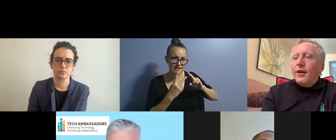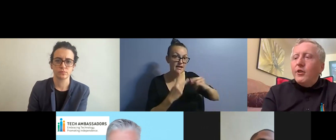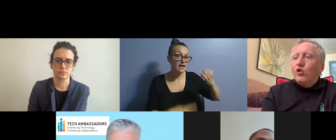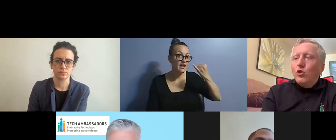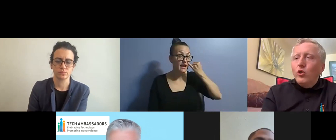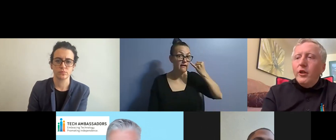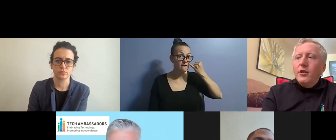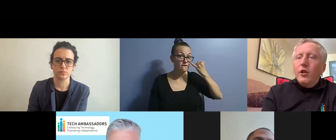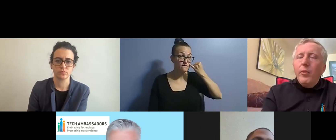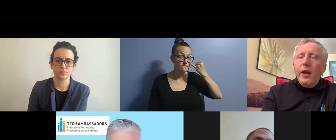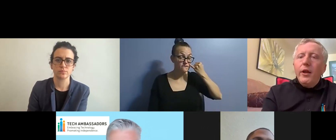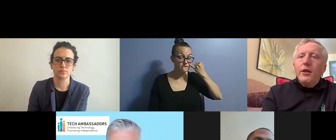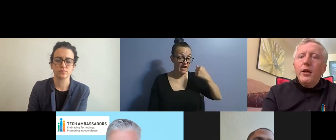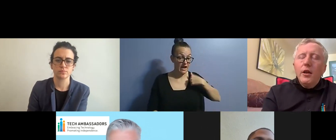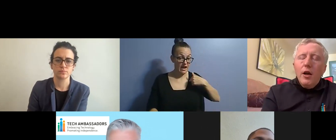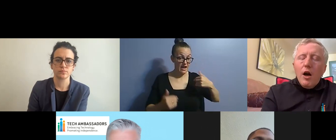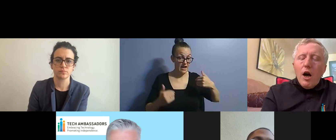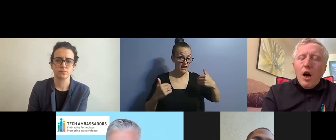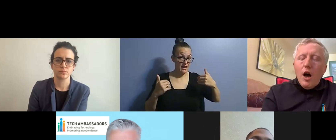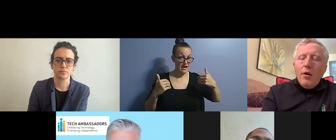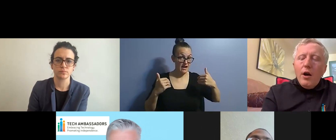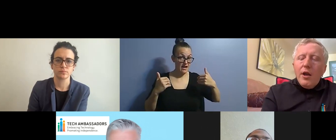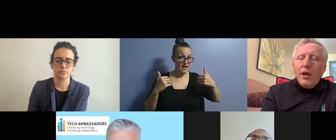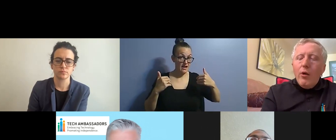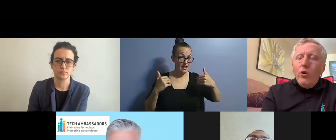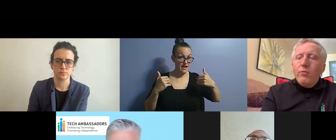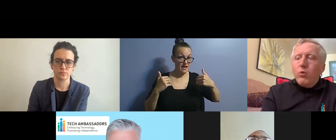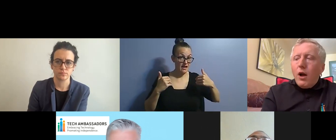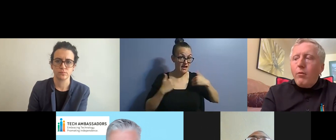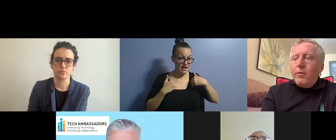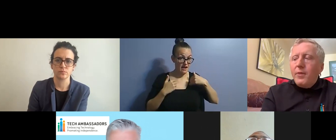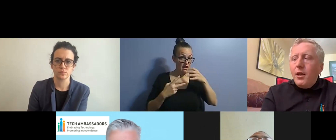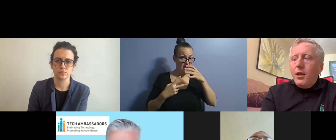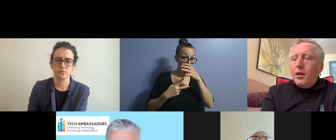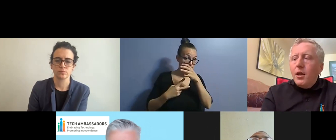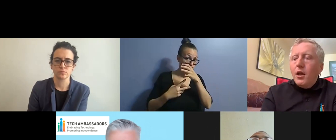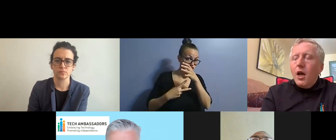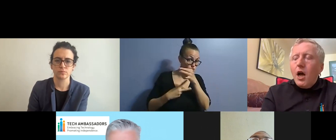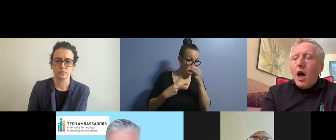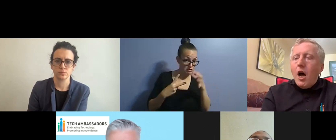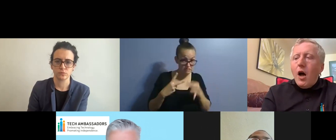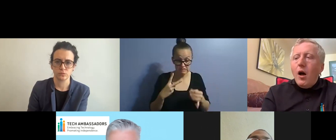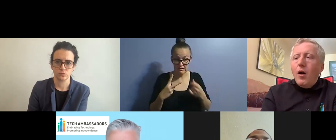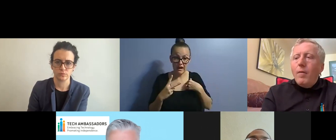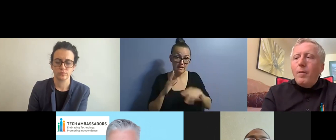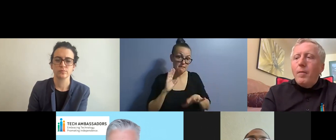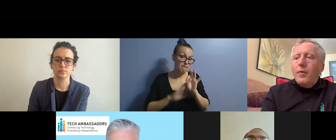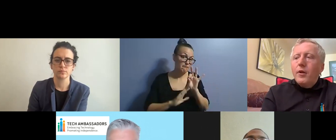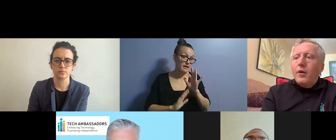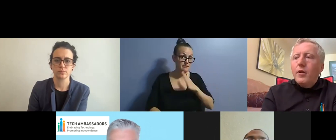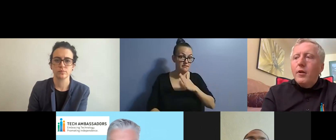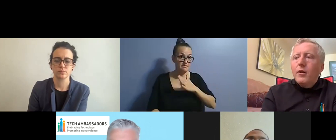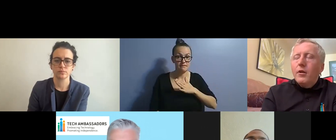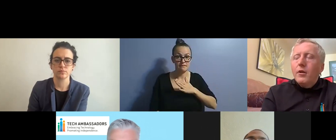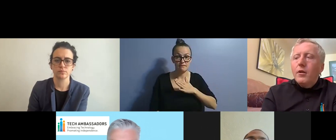I had a choice to pick, it would probably be